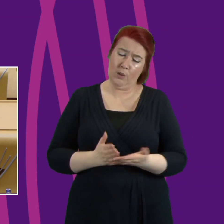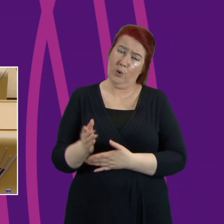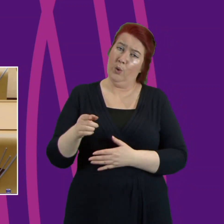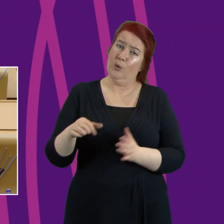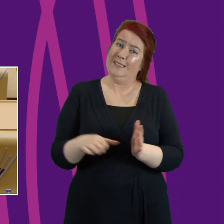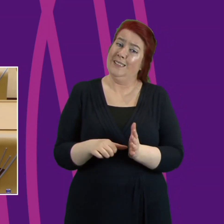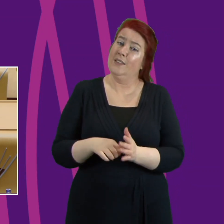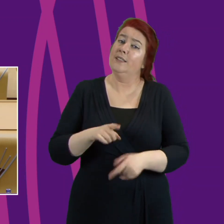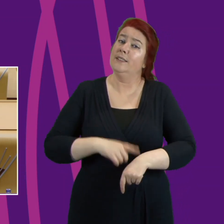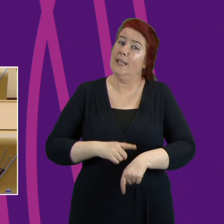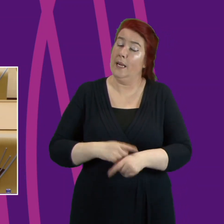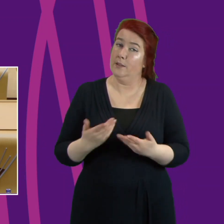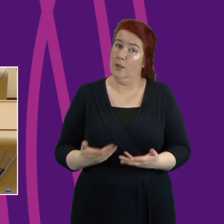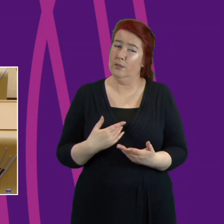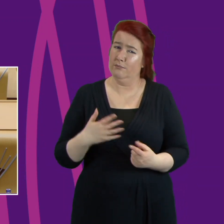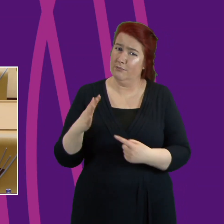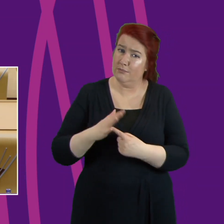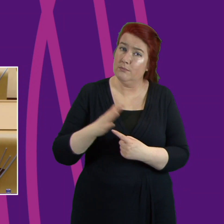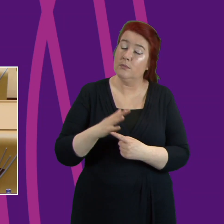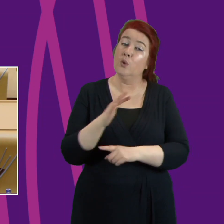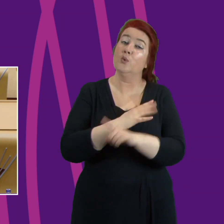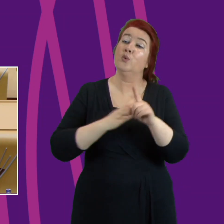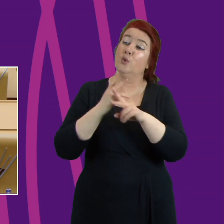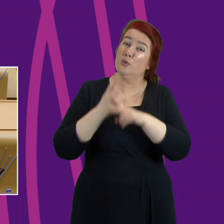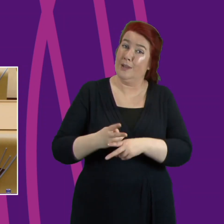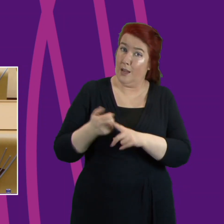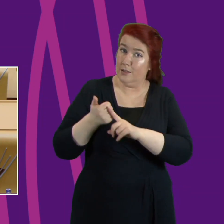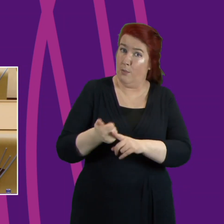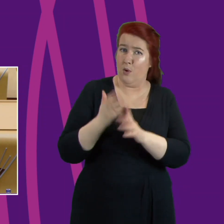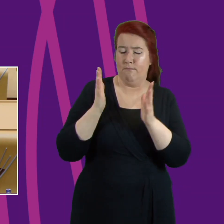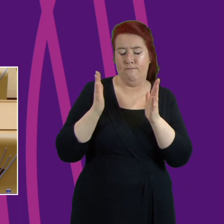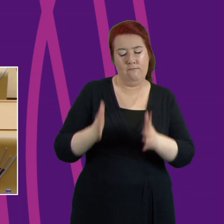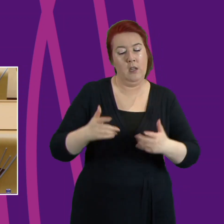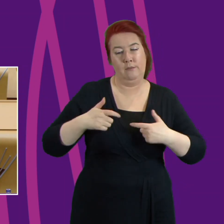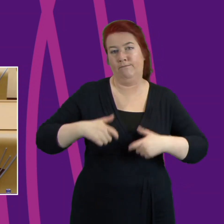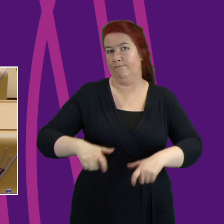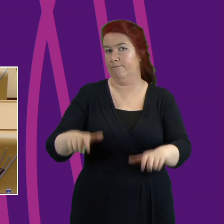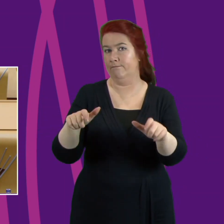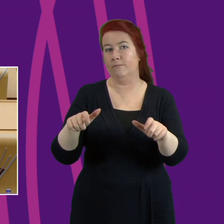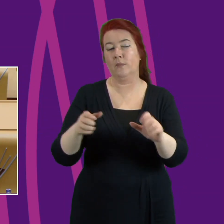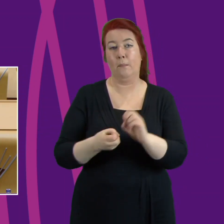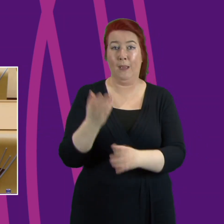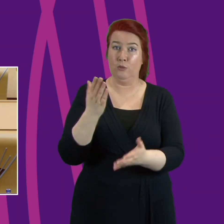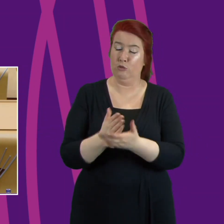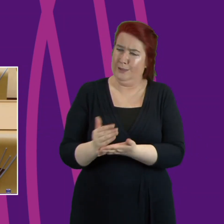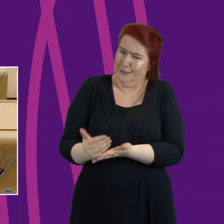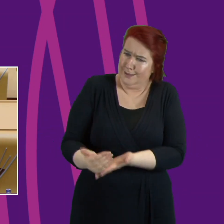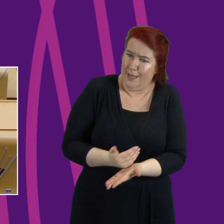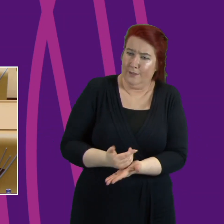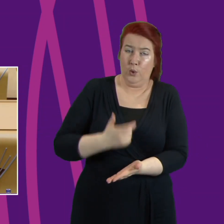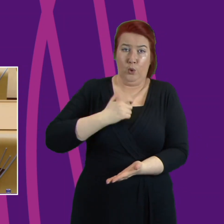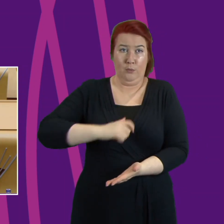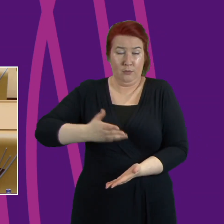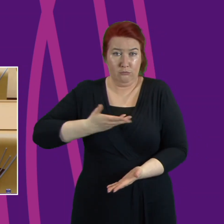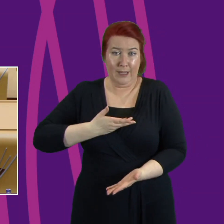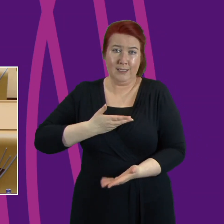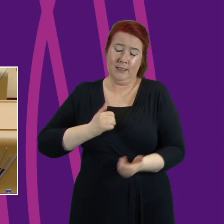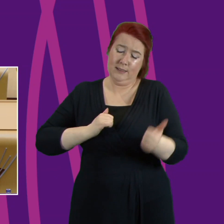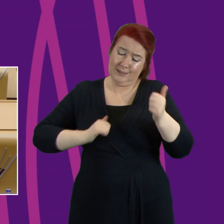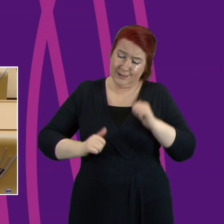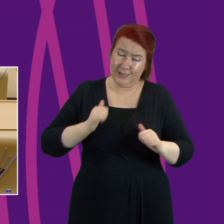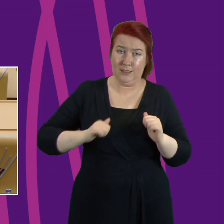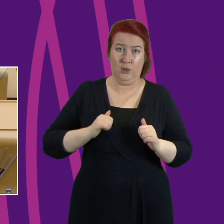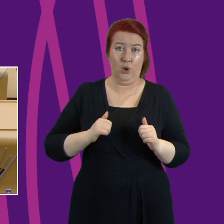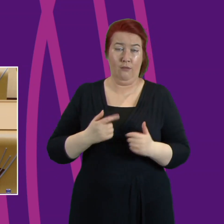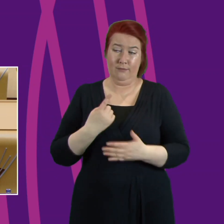is critical that social care support is maintained to ensure the safety, dignity and human rights of people who already receive